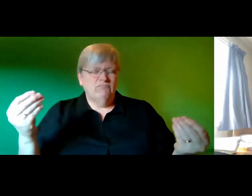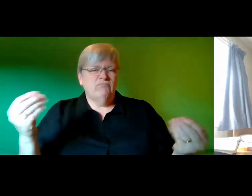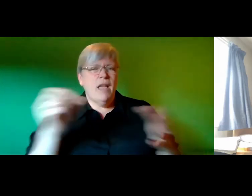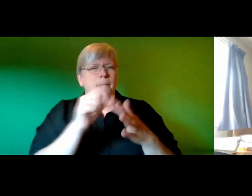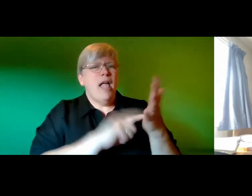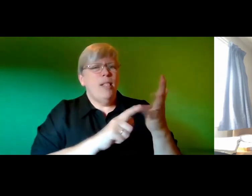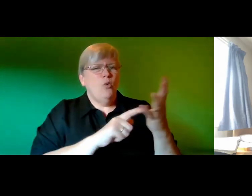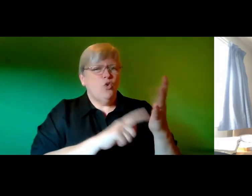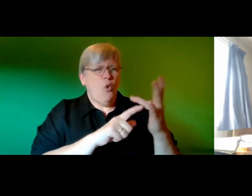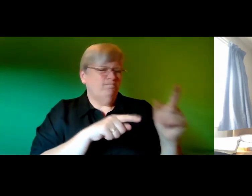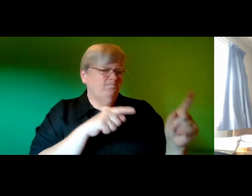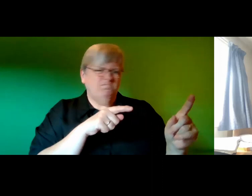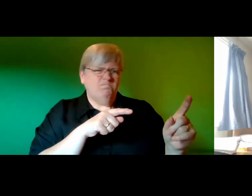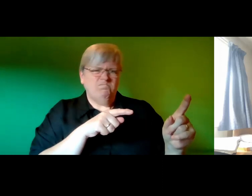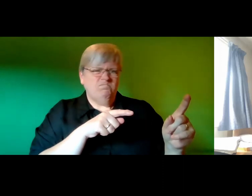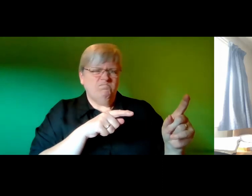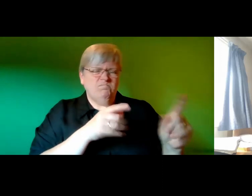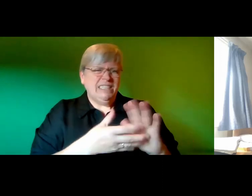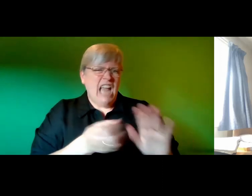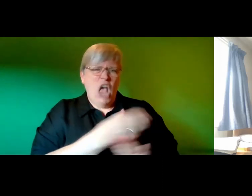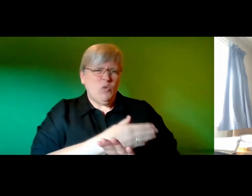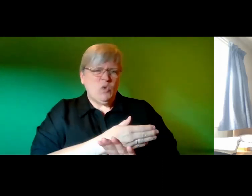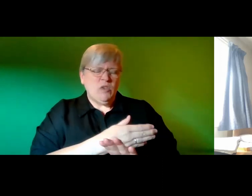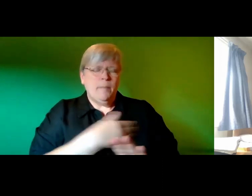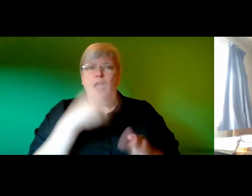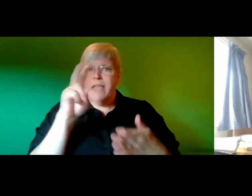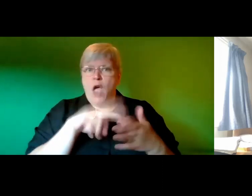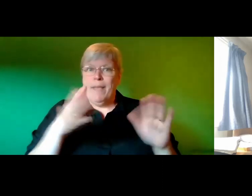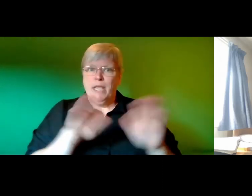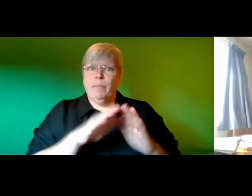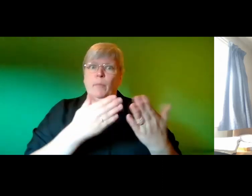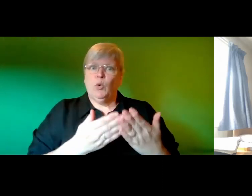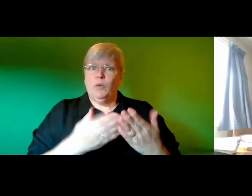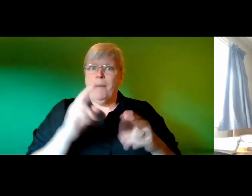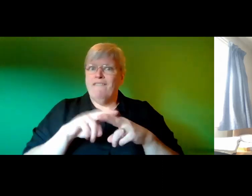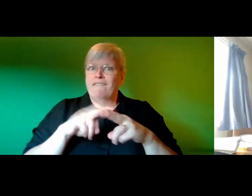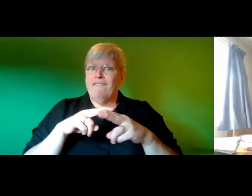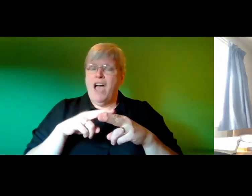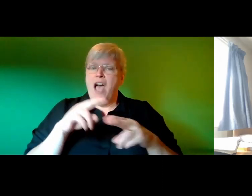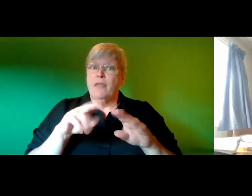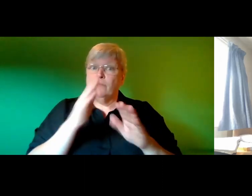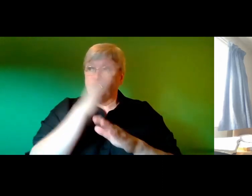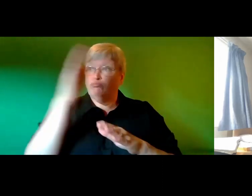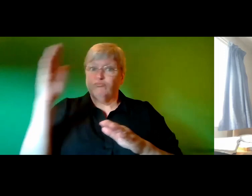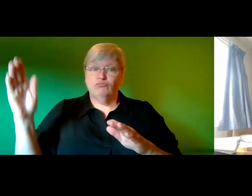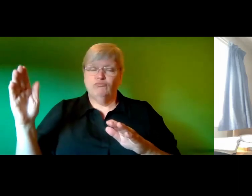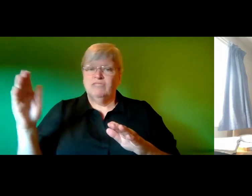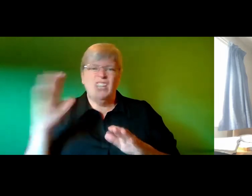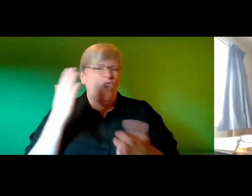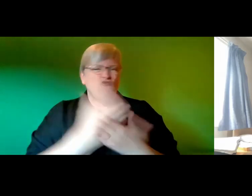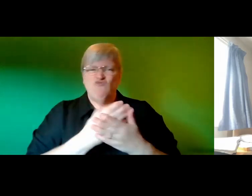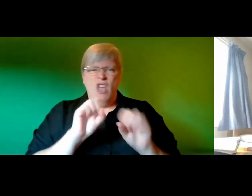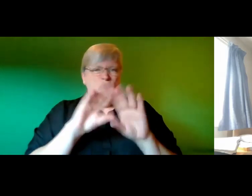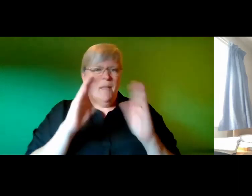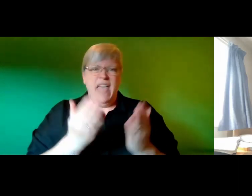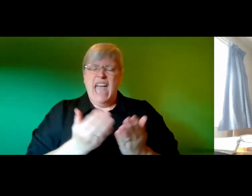I have written down I read in this thick book on dad's bookshelf that Pluto is no longer a real planet and